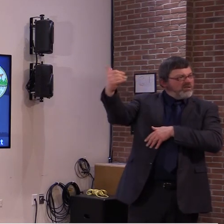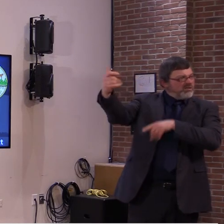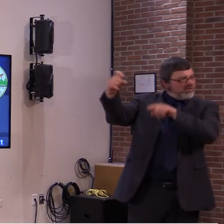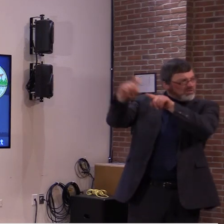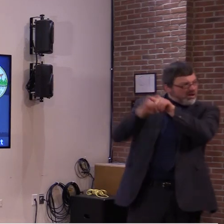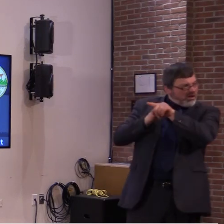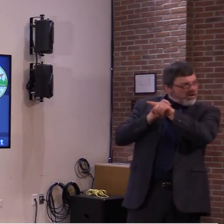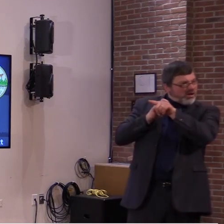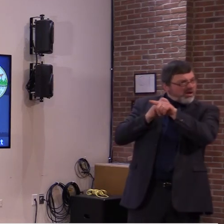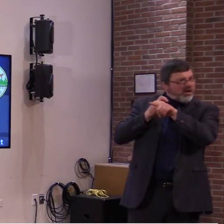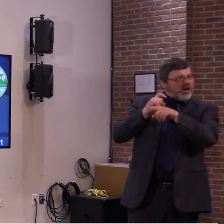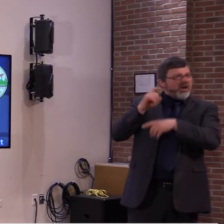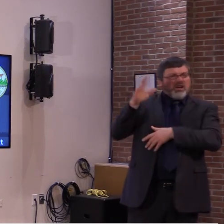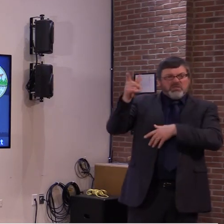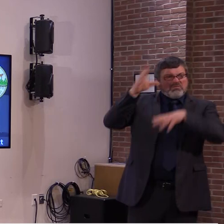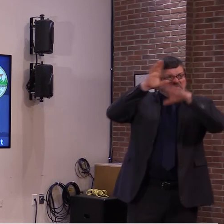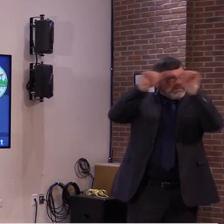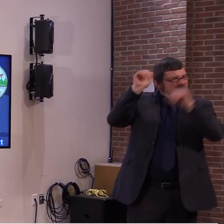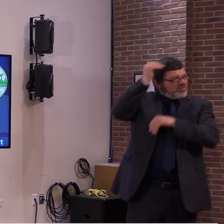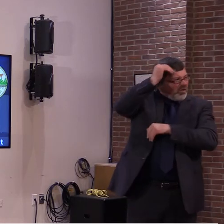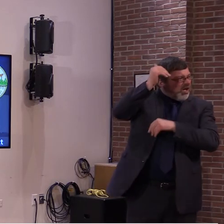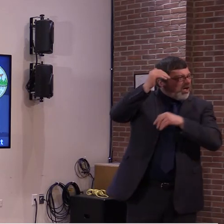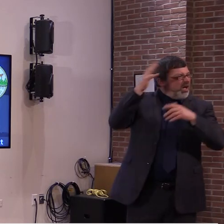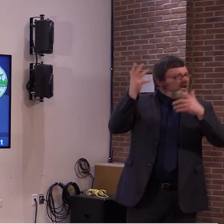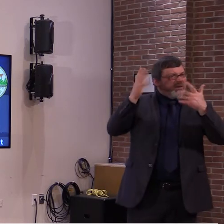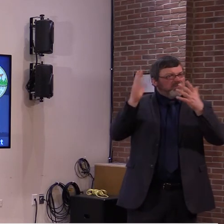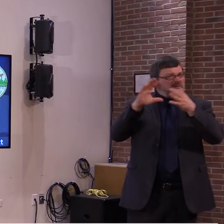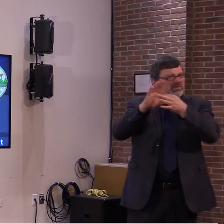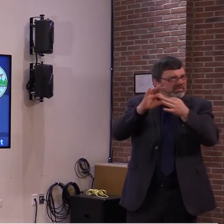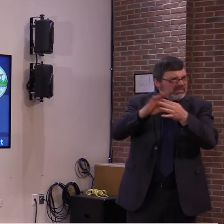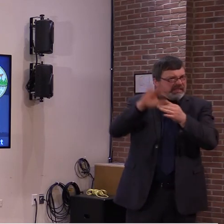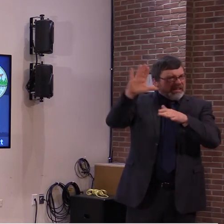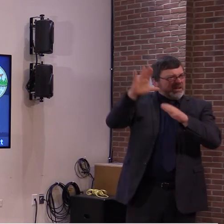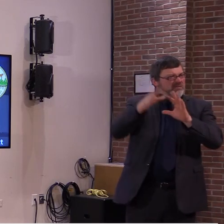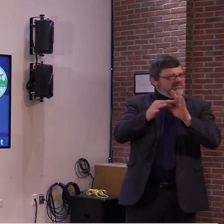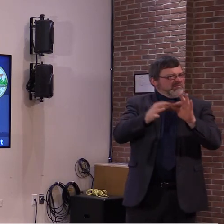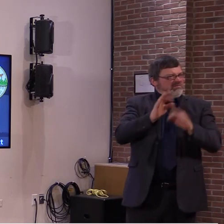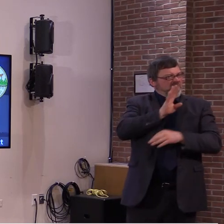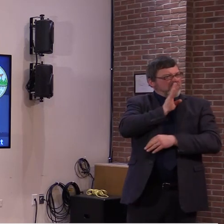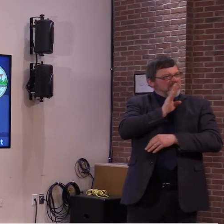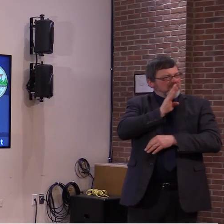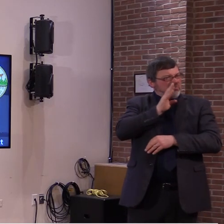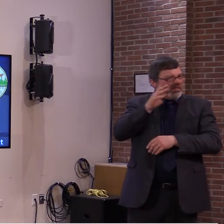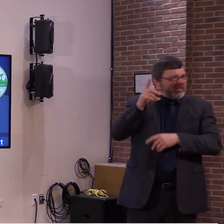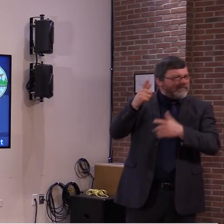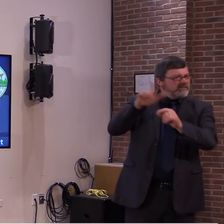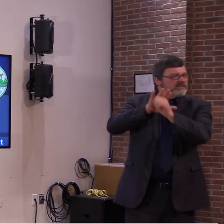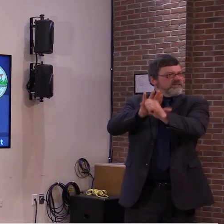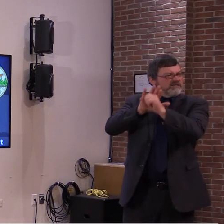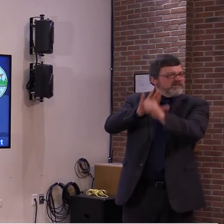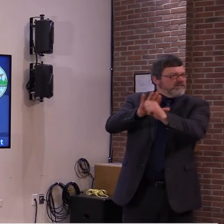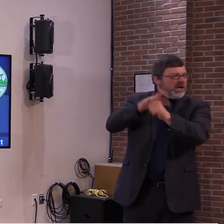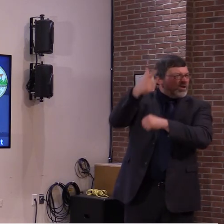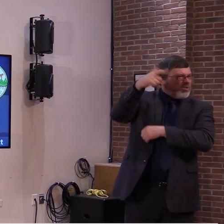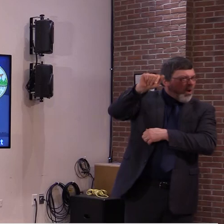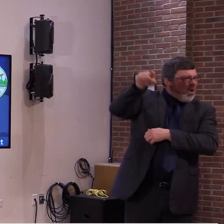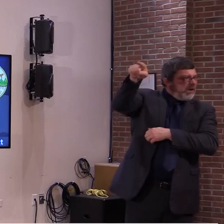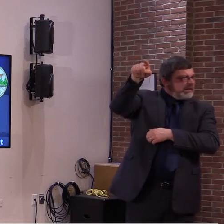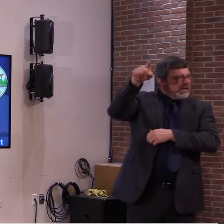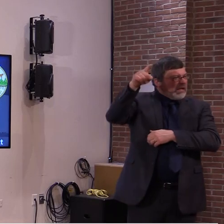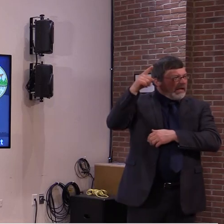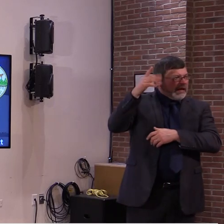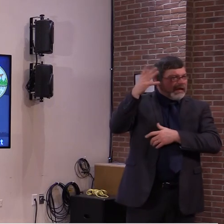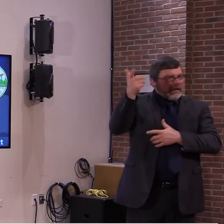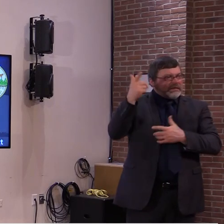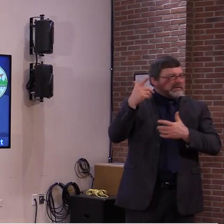about some Republicans in Congress that are planning to vote against certifying